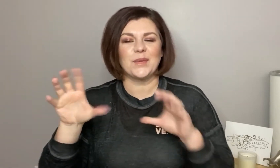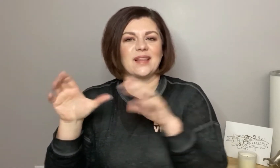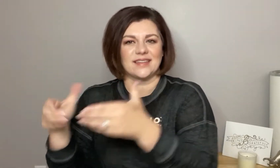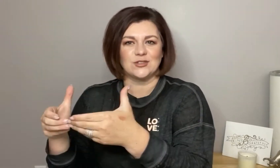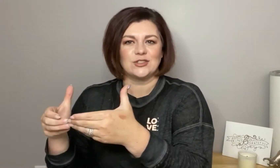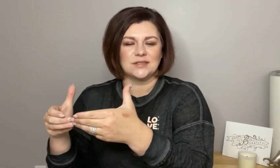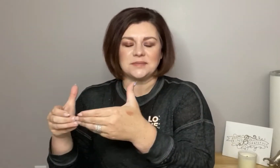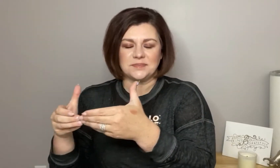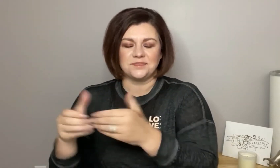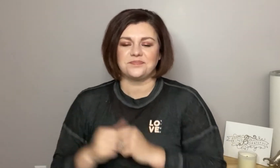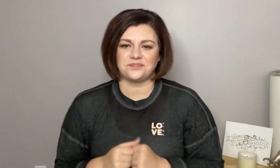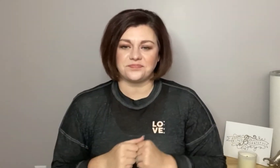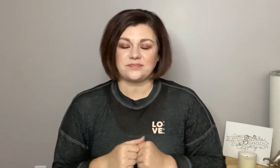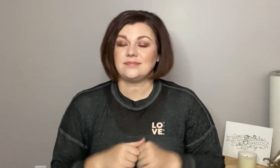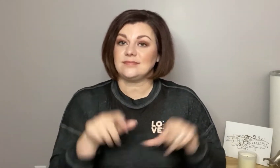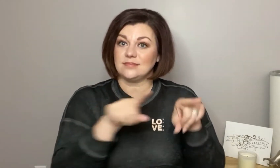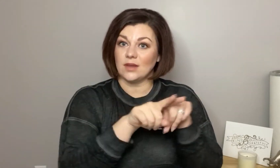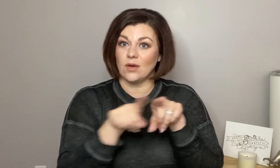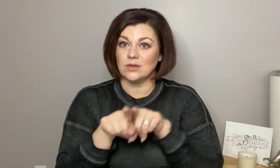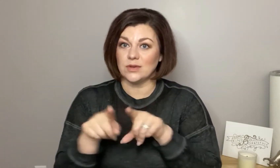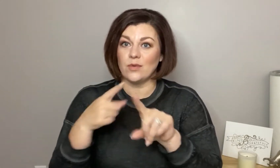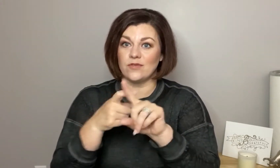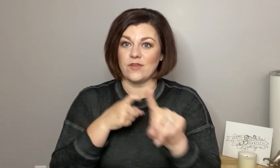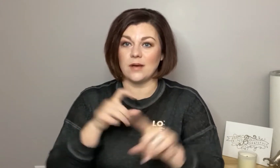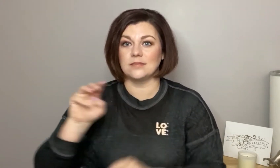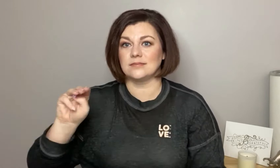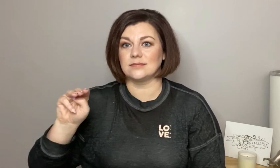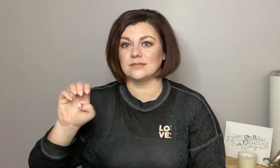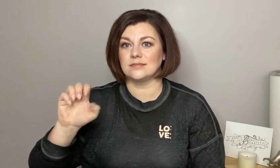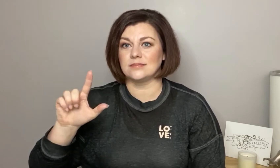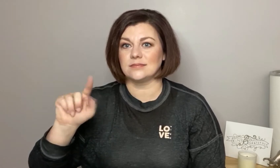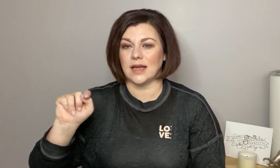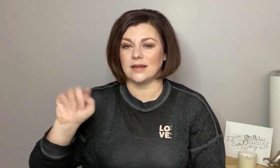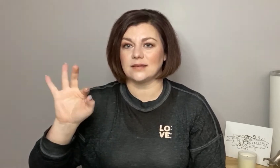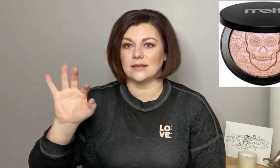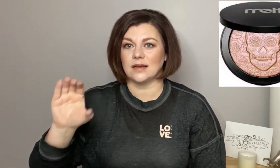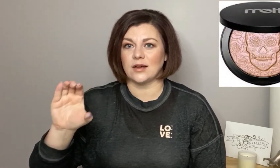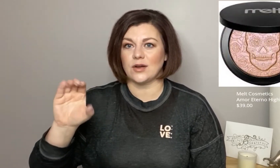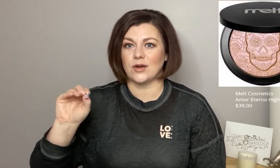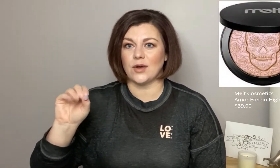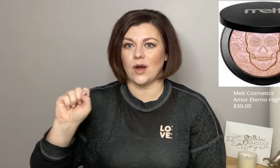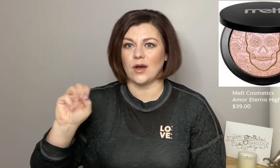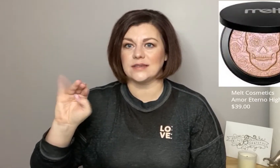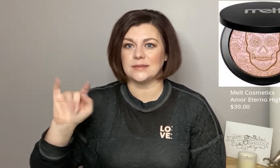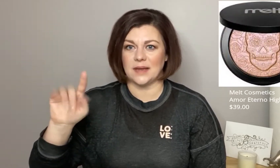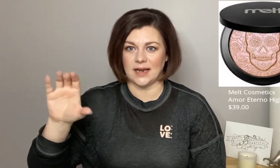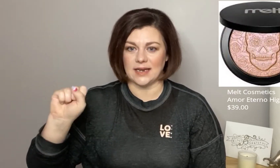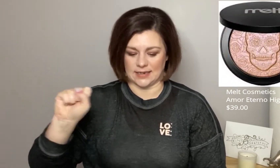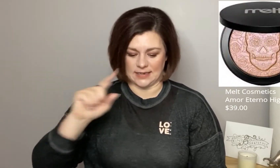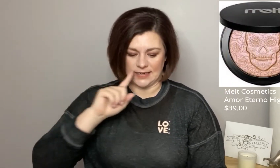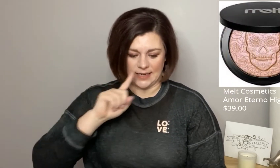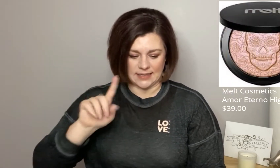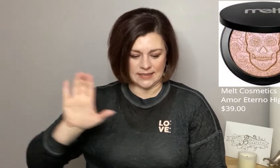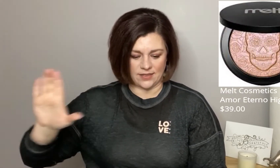palette and add it to my collection. Now also from Melt Cosmetics is their